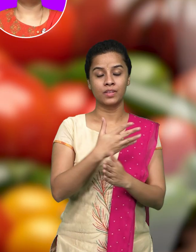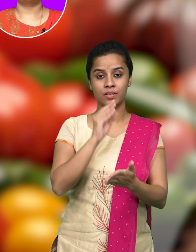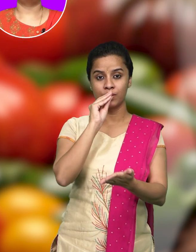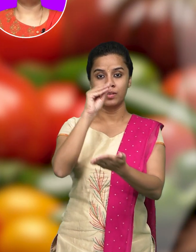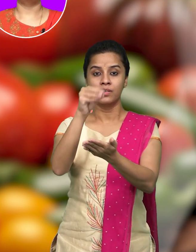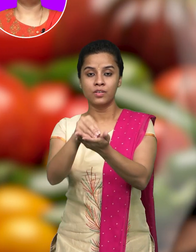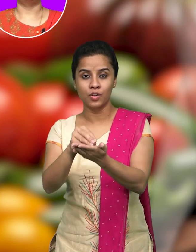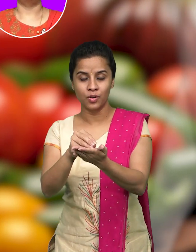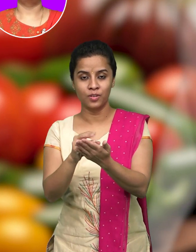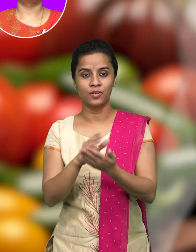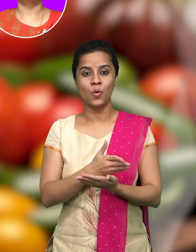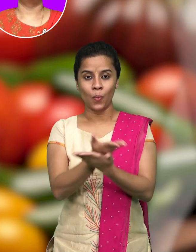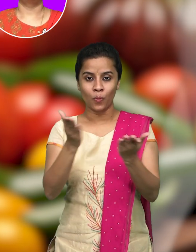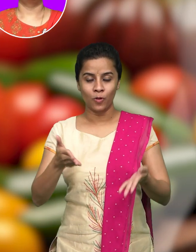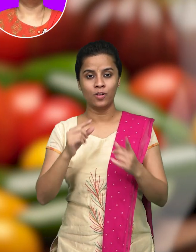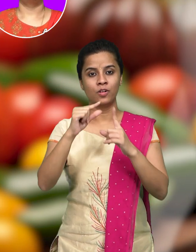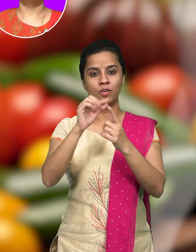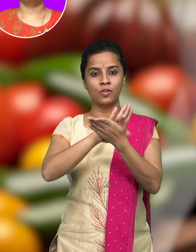As stated earlier,